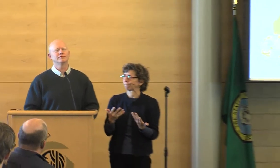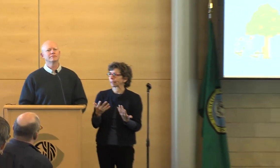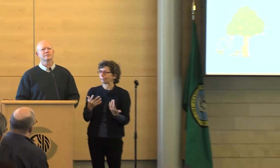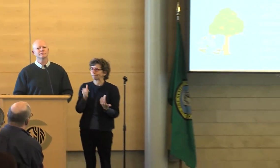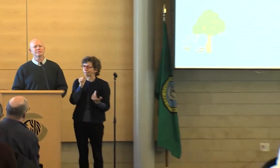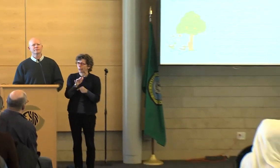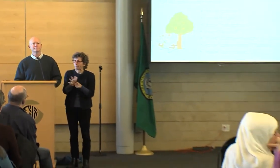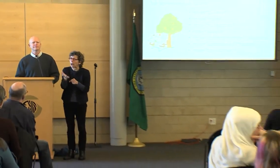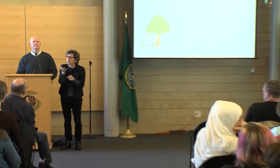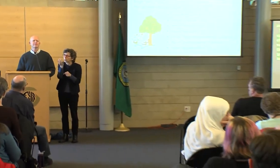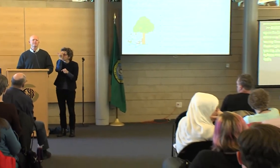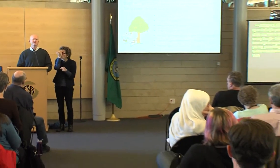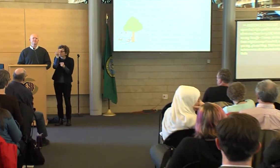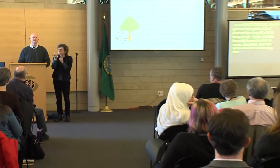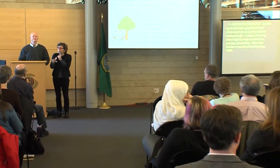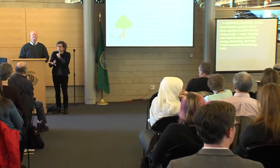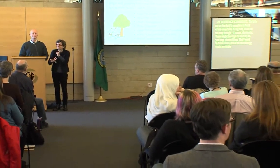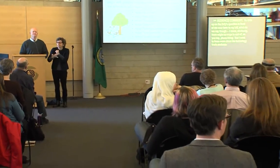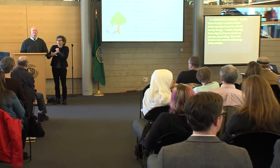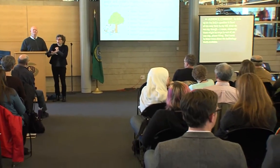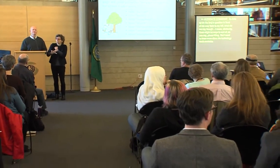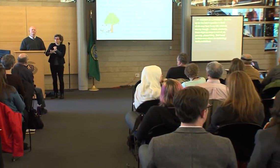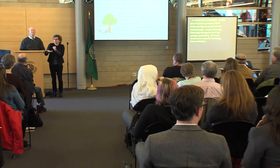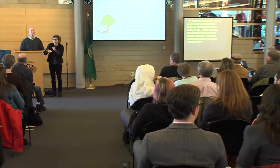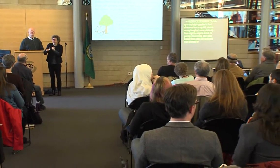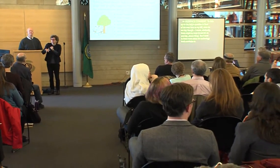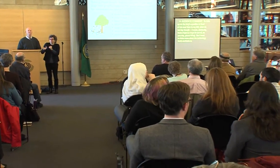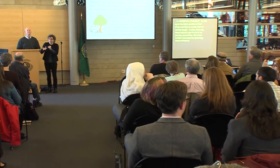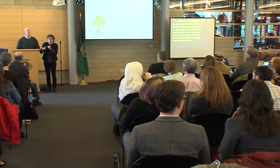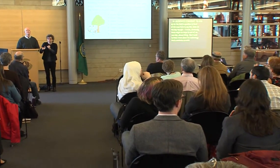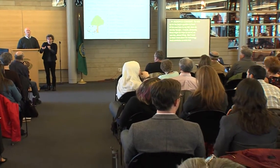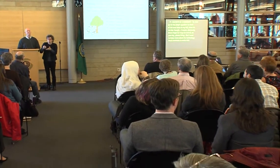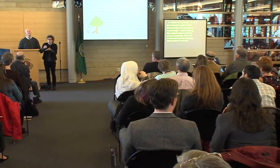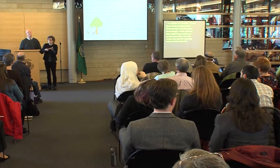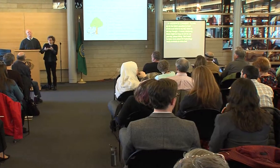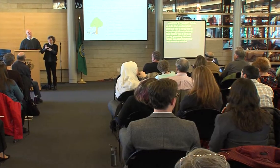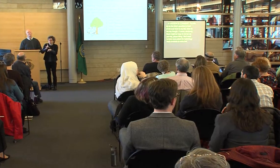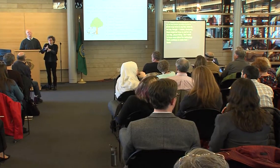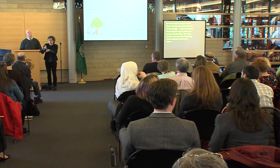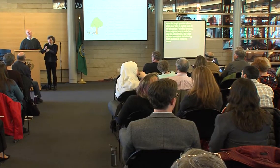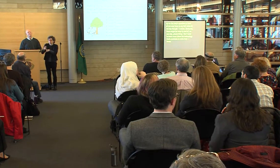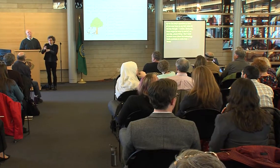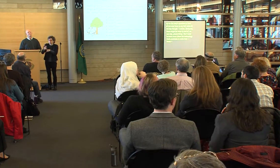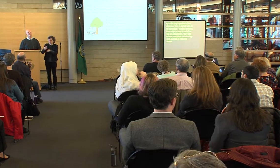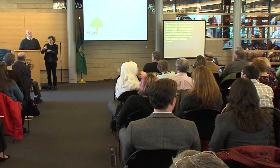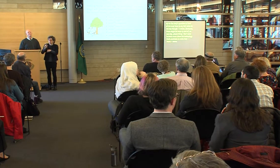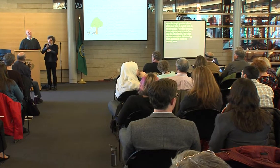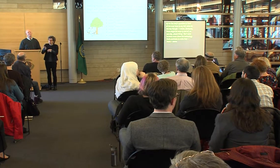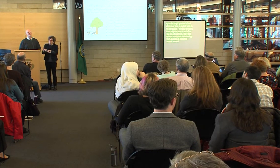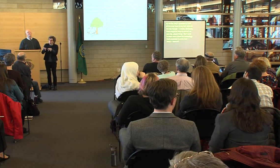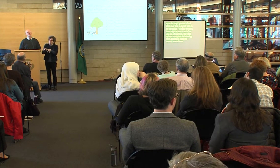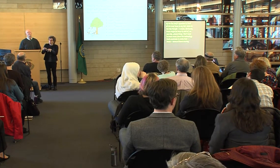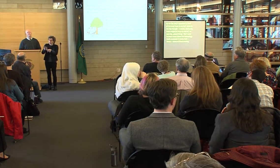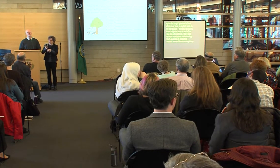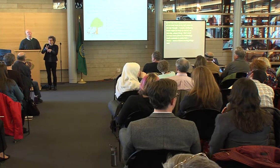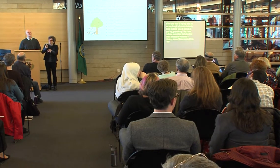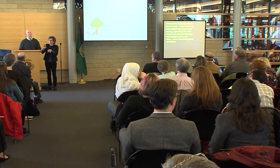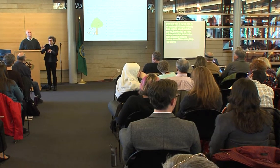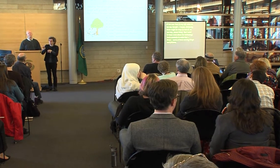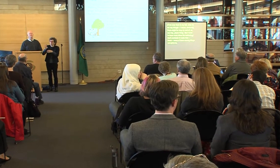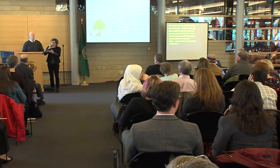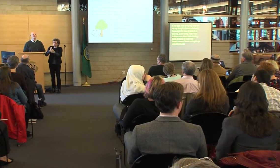what do we say, though? I mean, obviously, there might be ways to sort of, as you say, keep fighting.